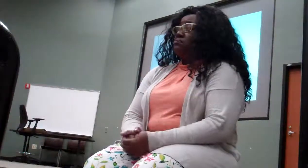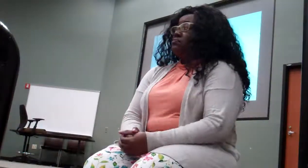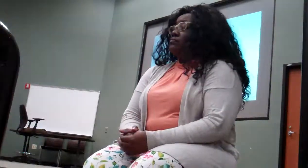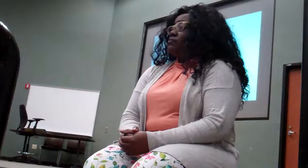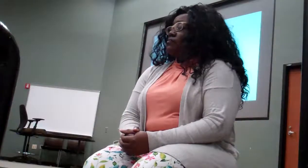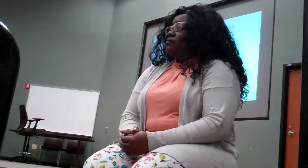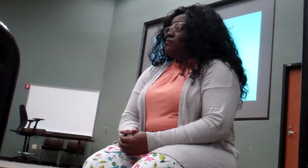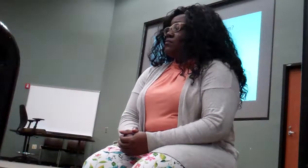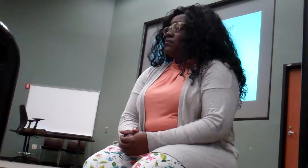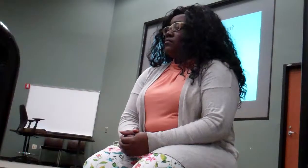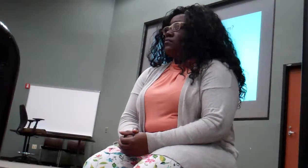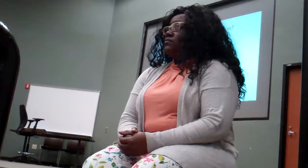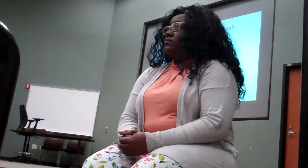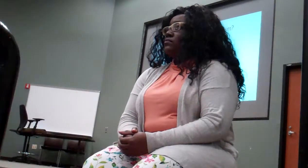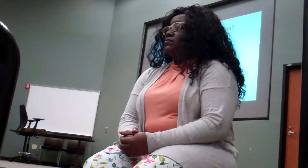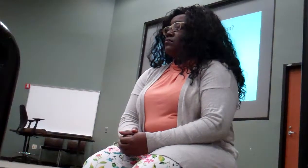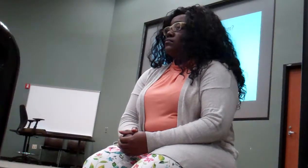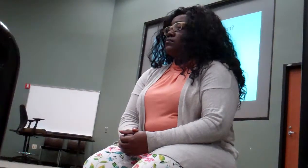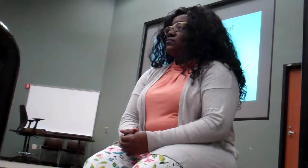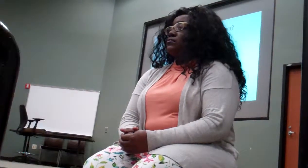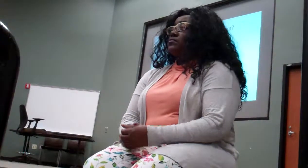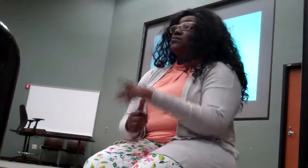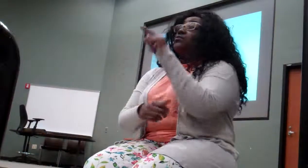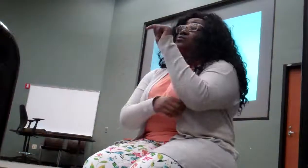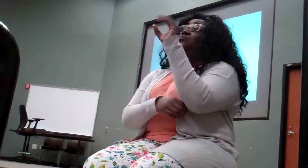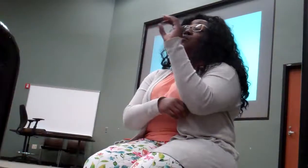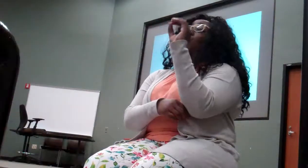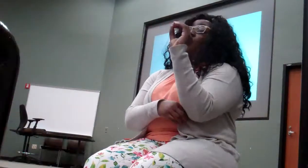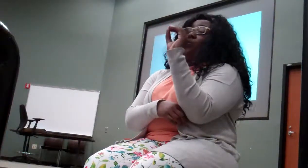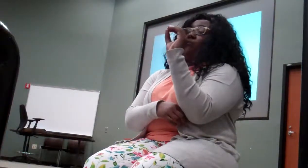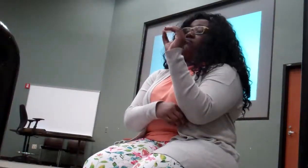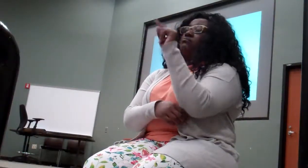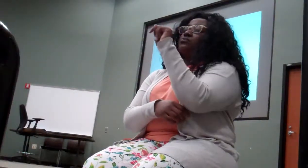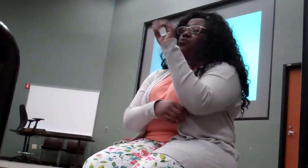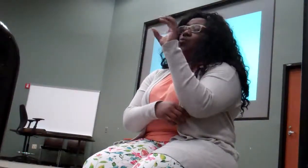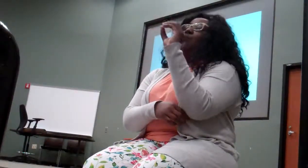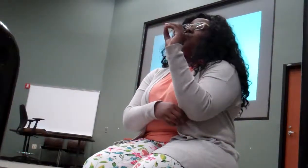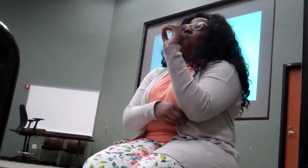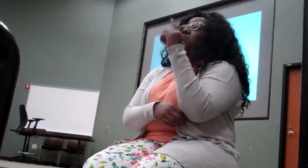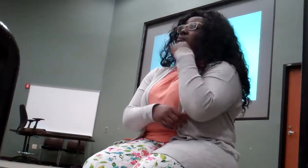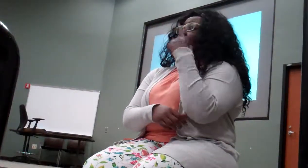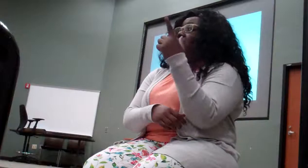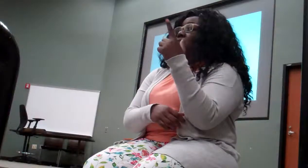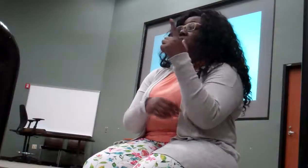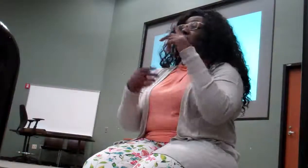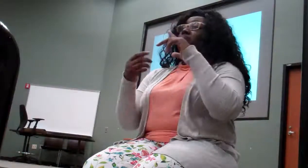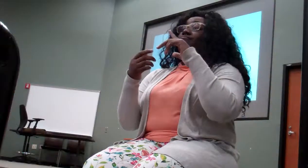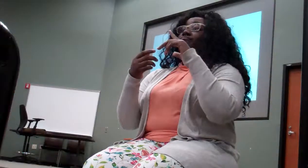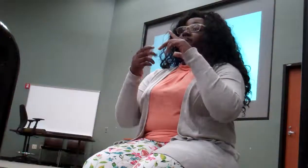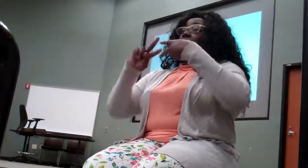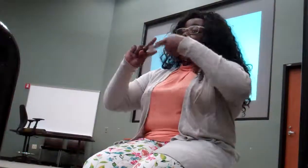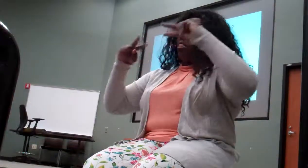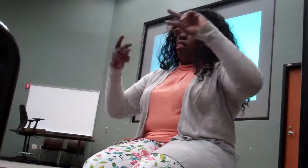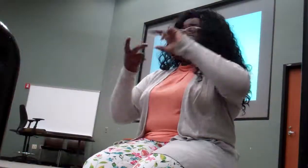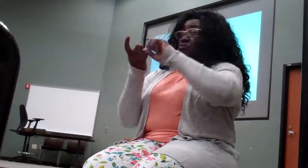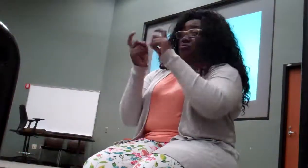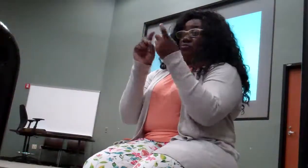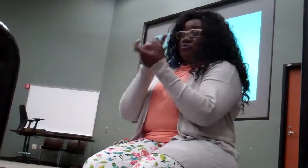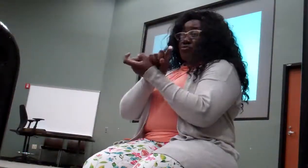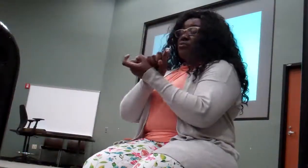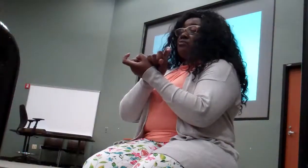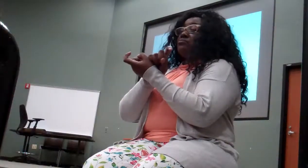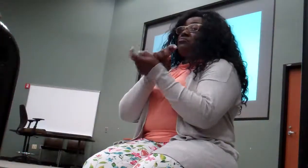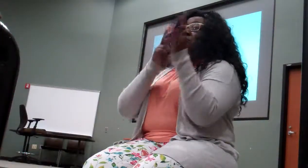There. So transgenic organism is simply just any organism which we've altered or inserted a new novel